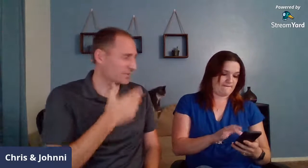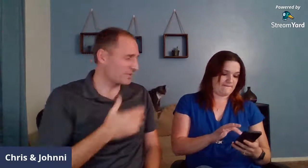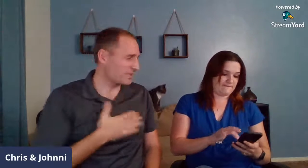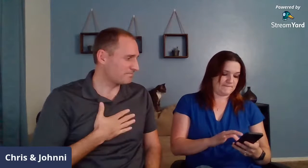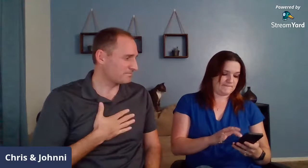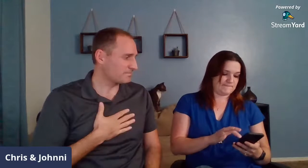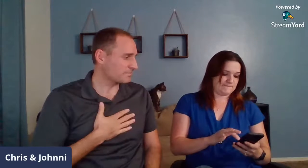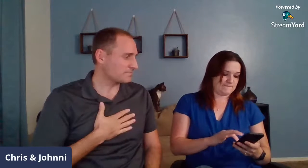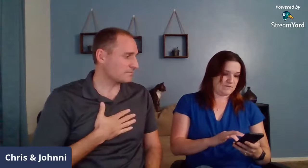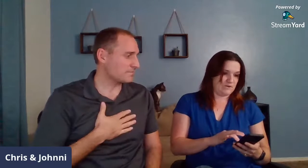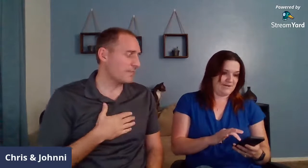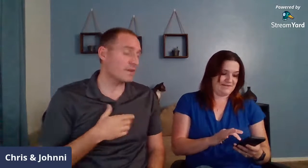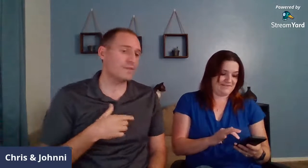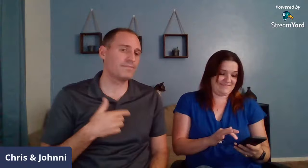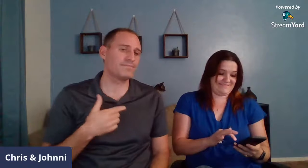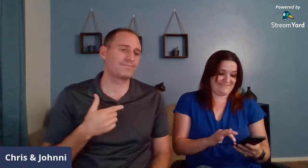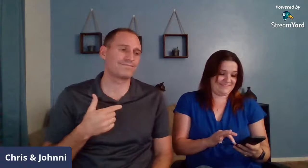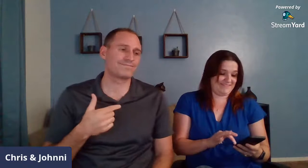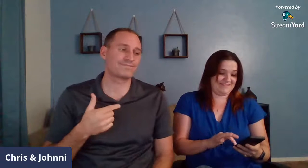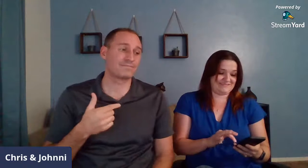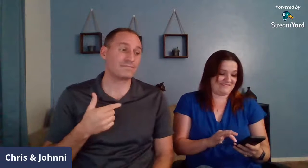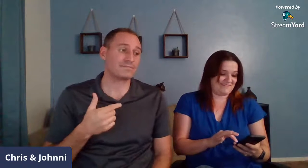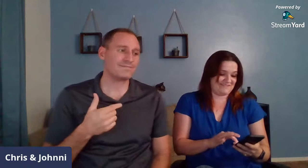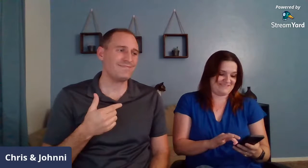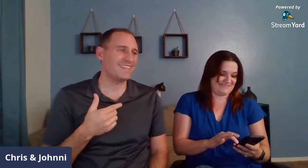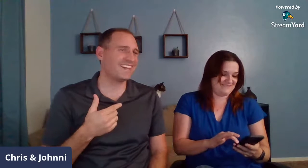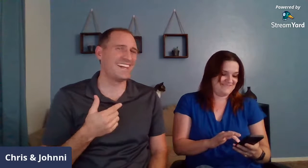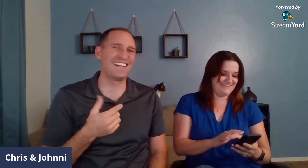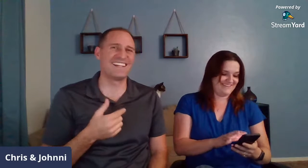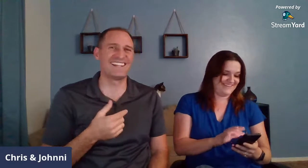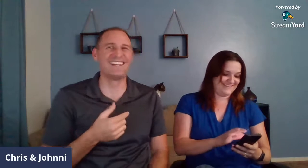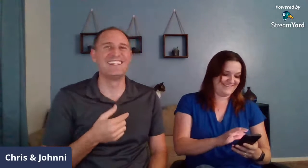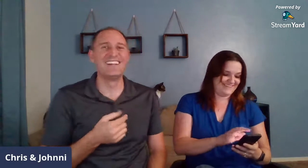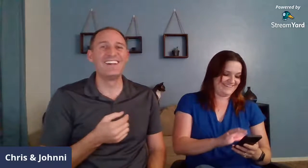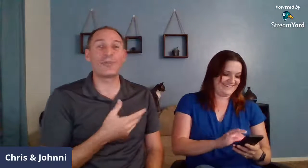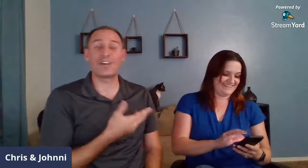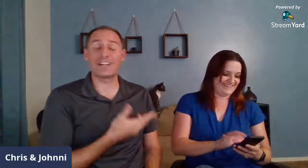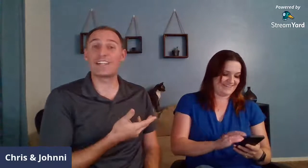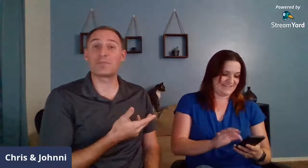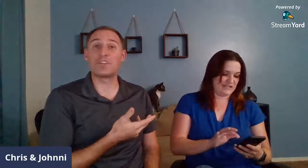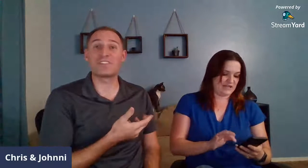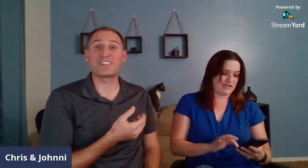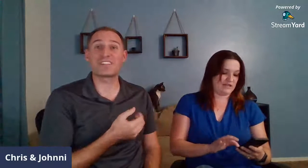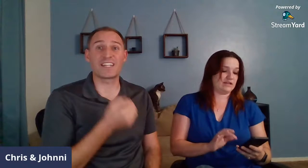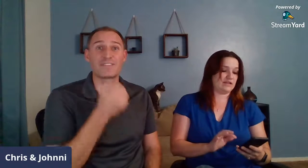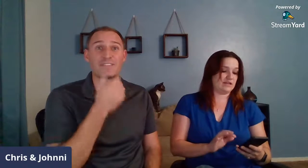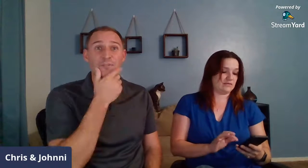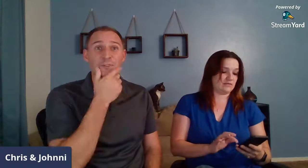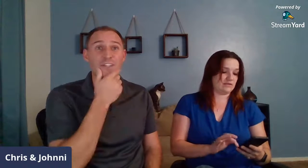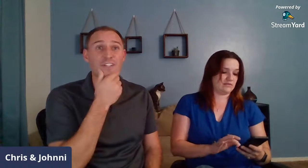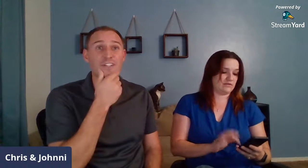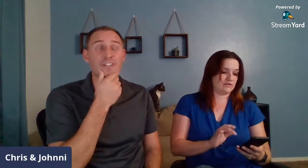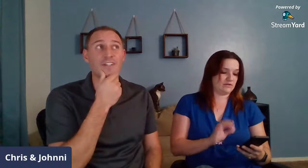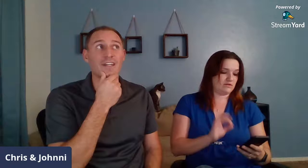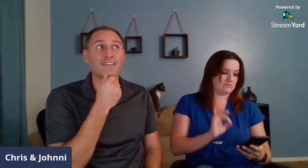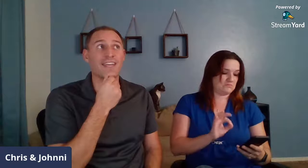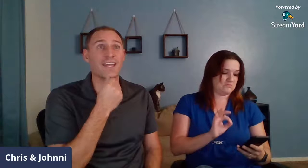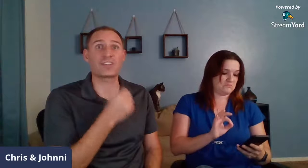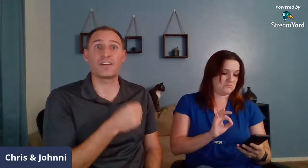go again. What is wrong with you? Well, and like music is kind of a really good tangent on